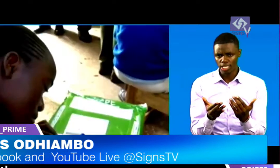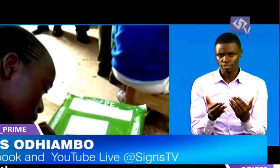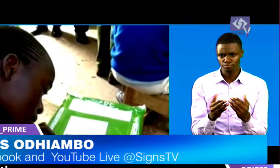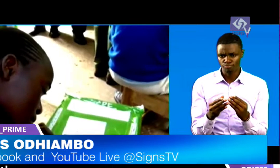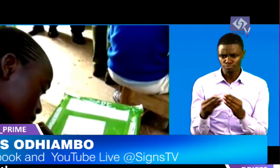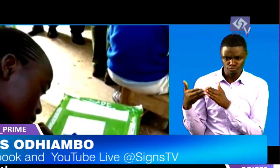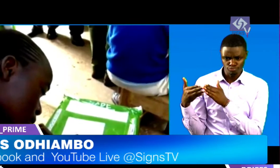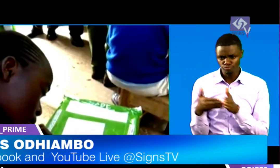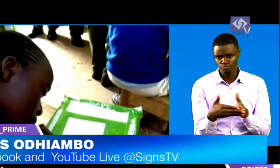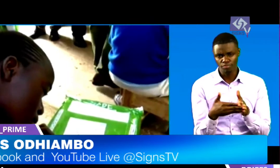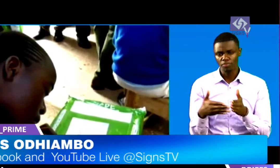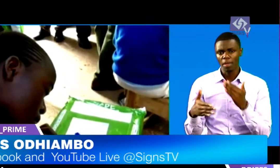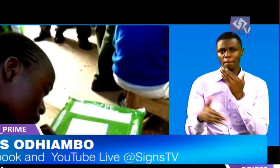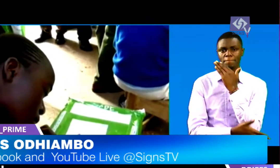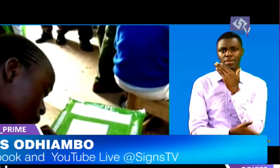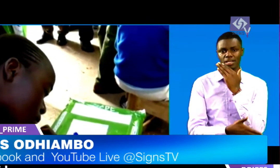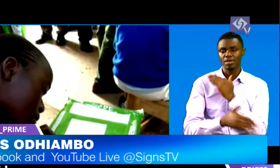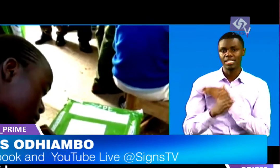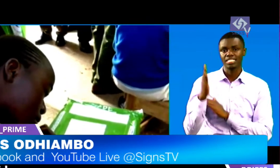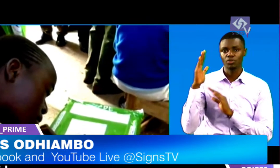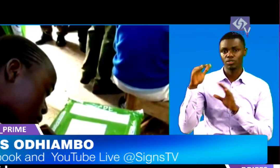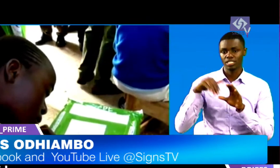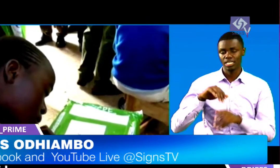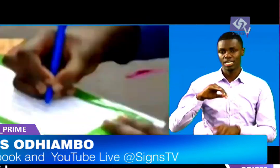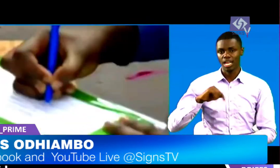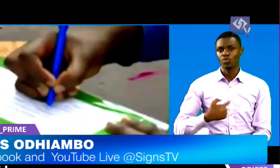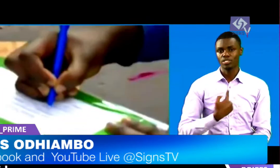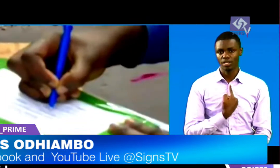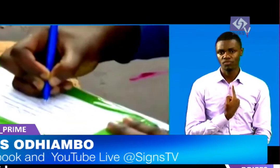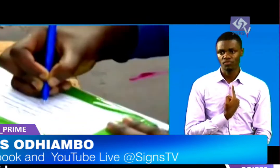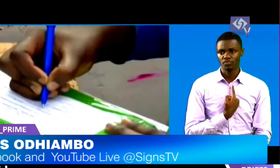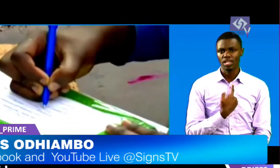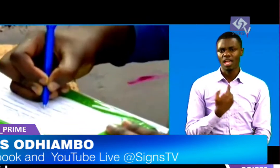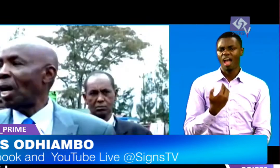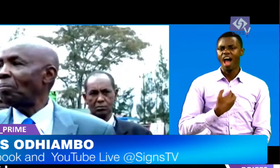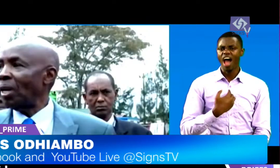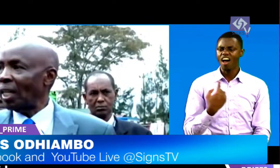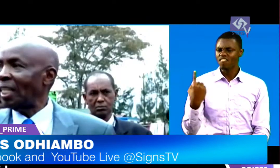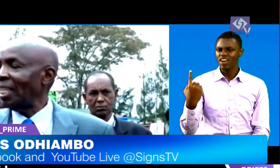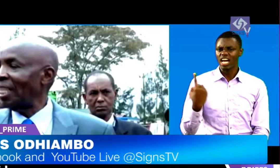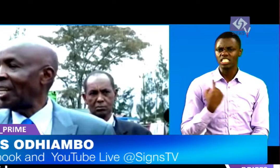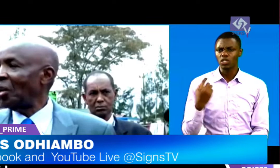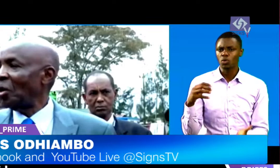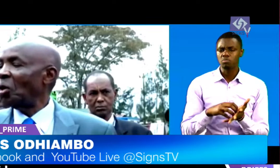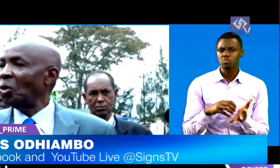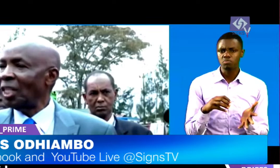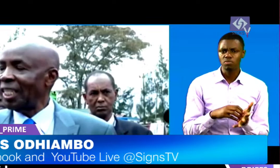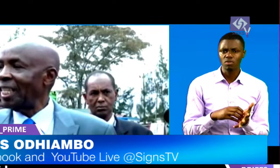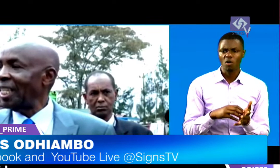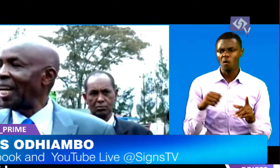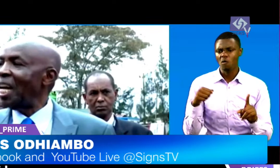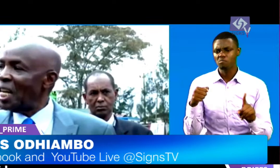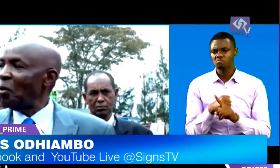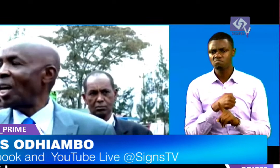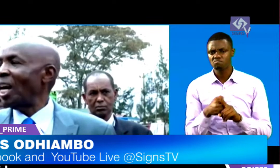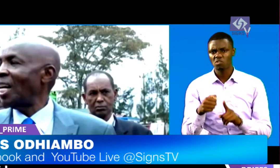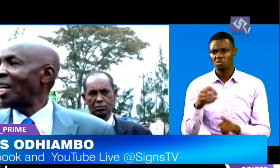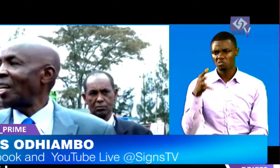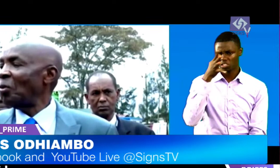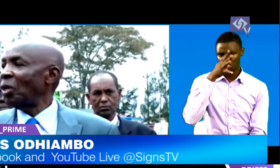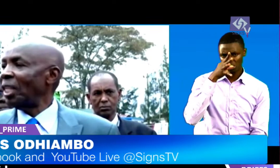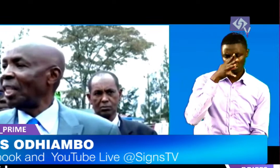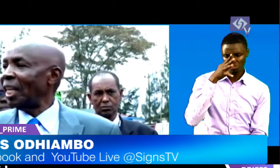bad elements within our site. We've not had any single incident of malpractice or cheating